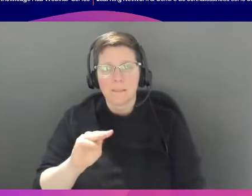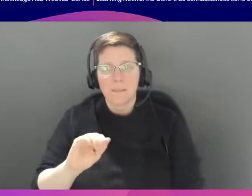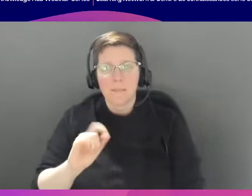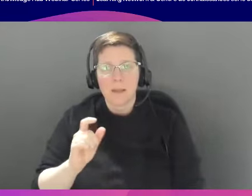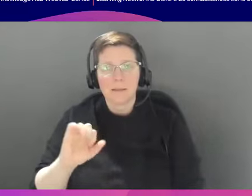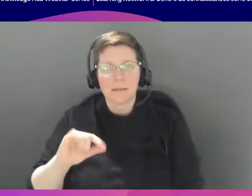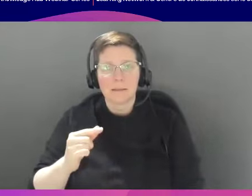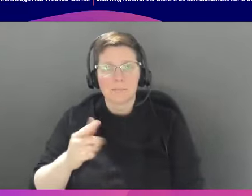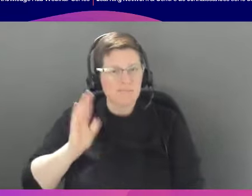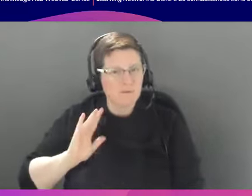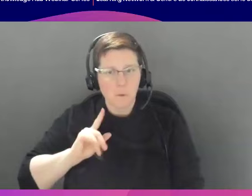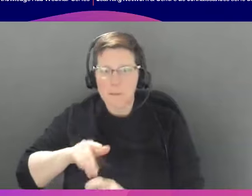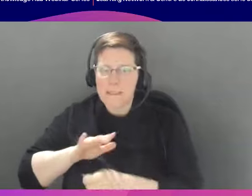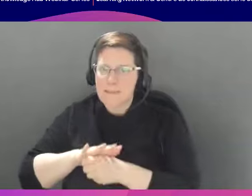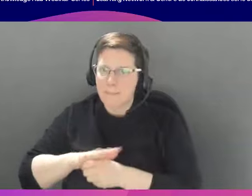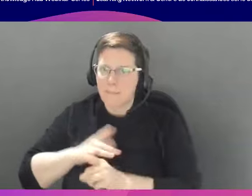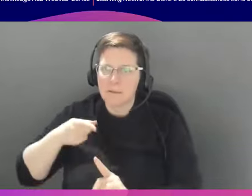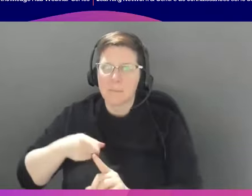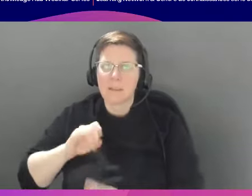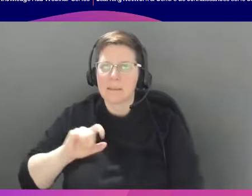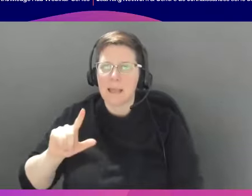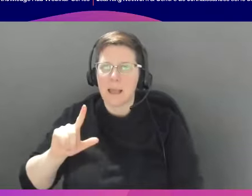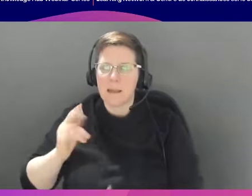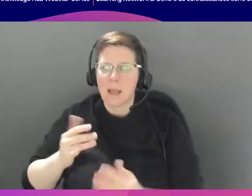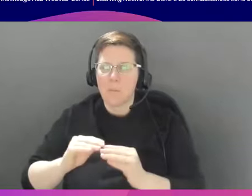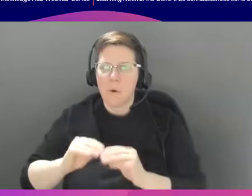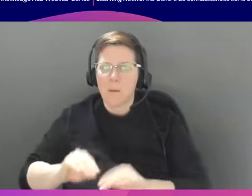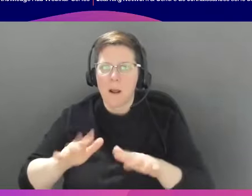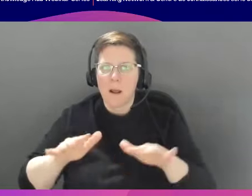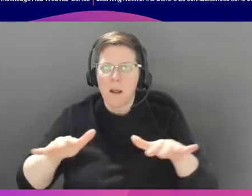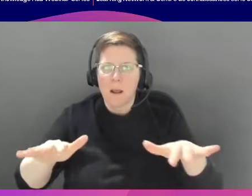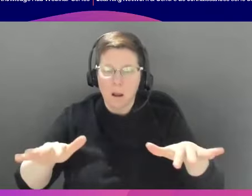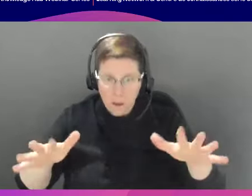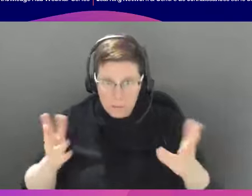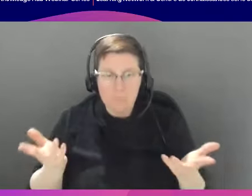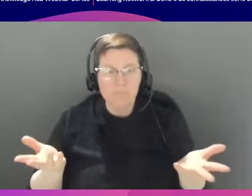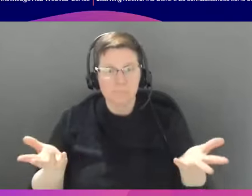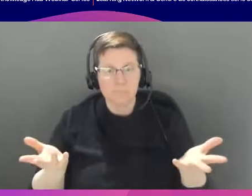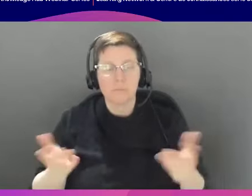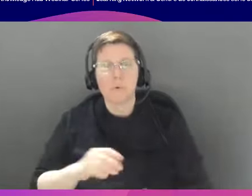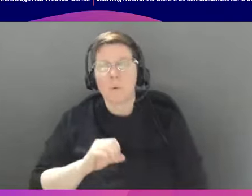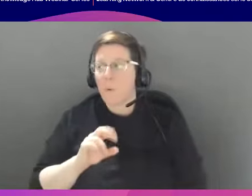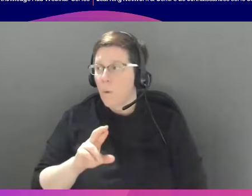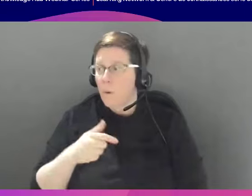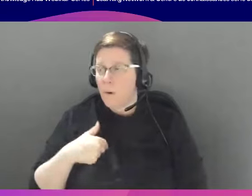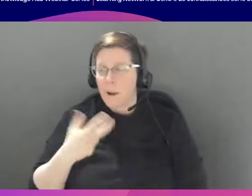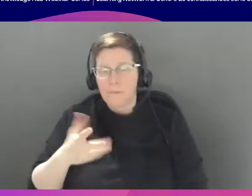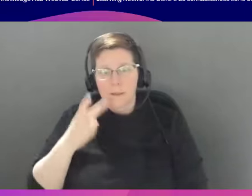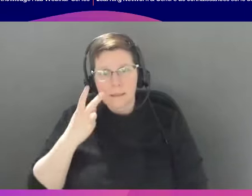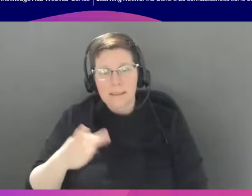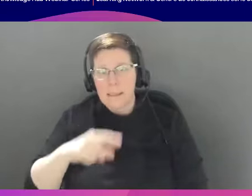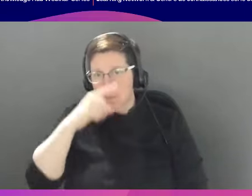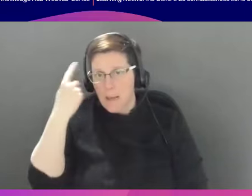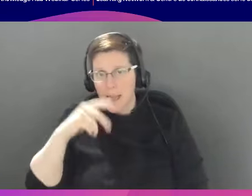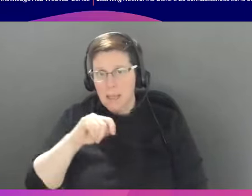typically was an incel specific term and now is being used by the general population. Or I've seen black